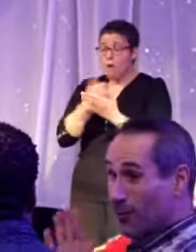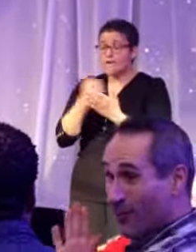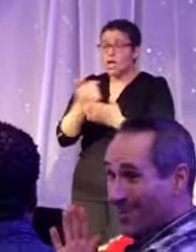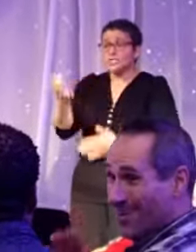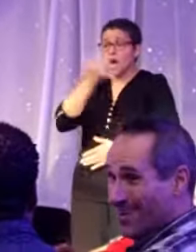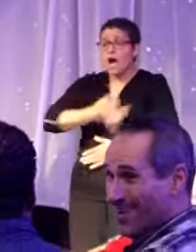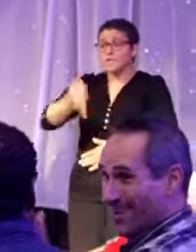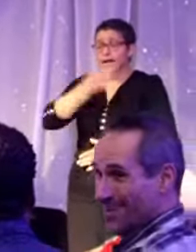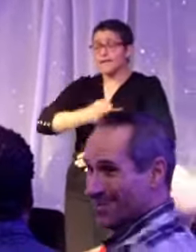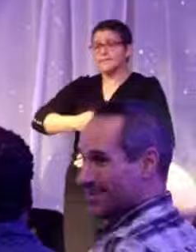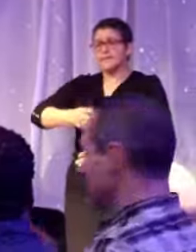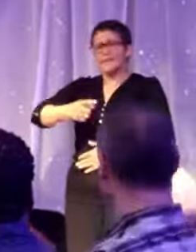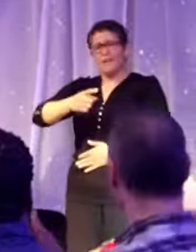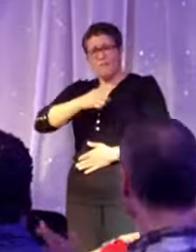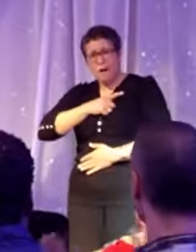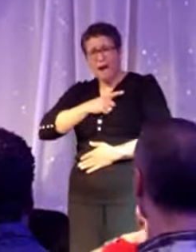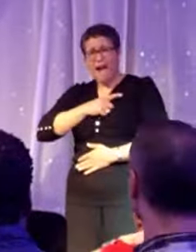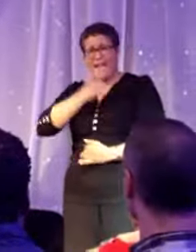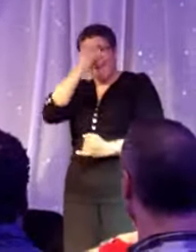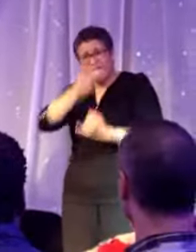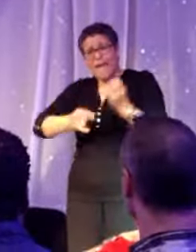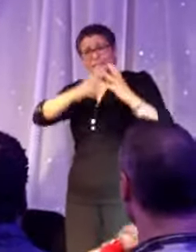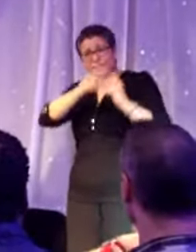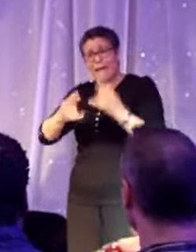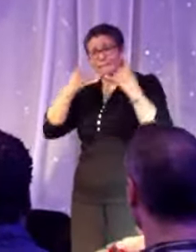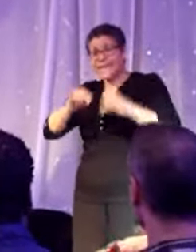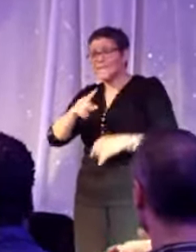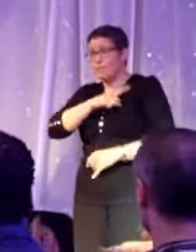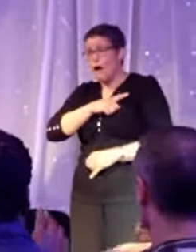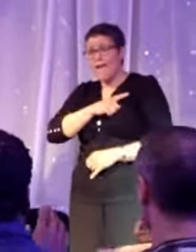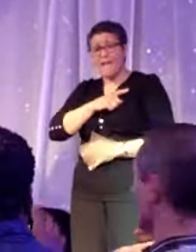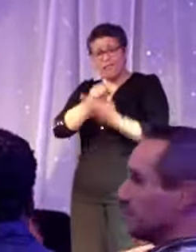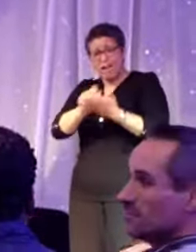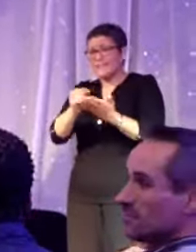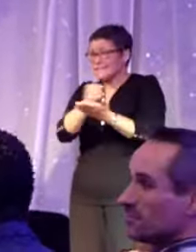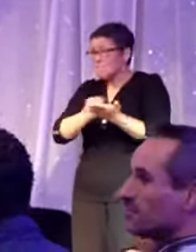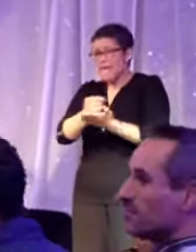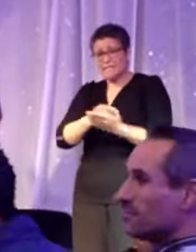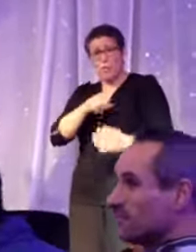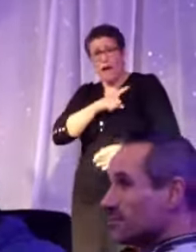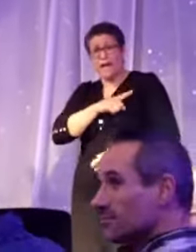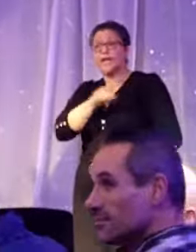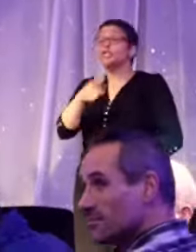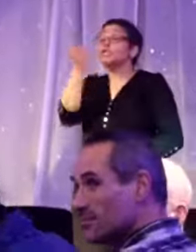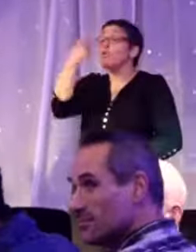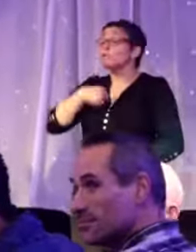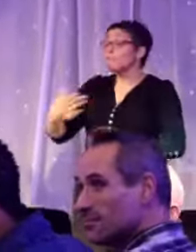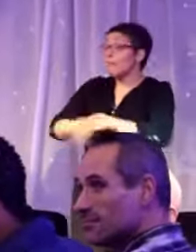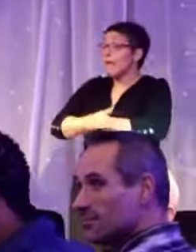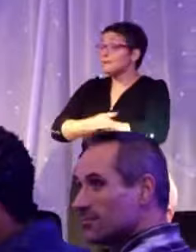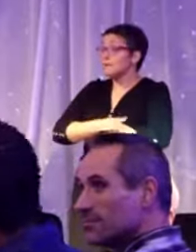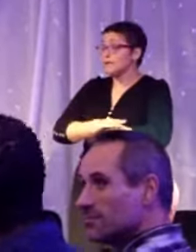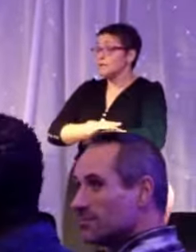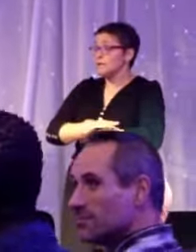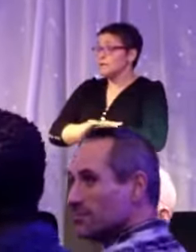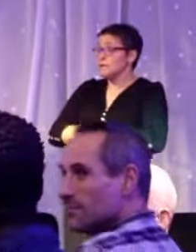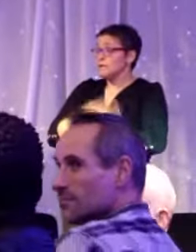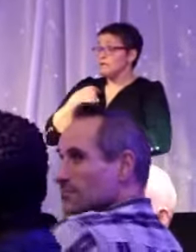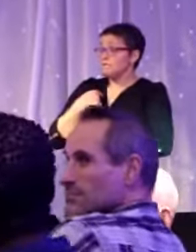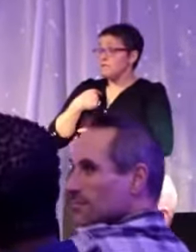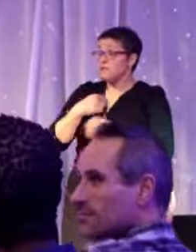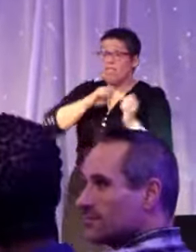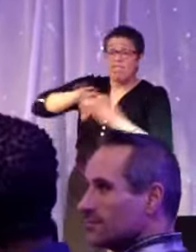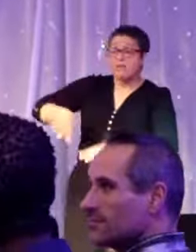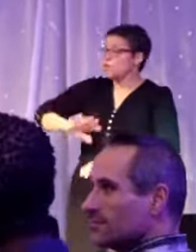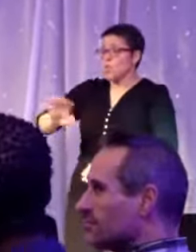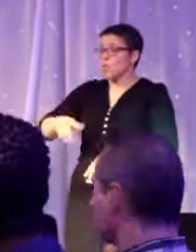why. I always failed the spelling test. My writing was always a mess. She thought me lazy, but I didn't let it faze me. I used to share